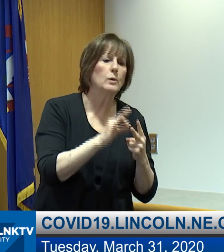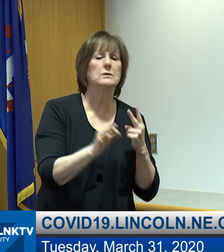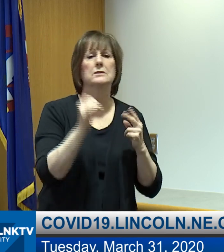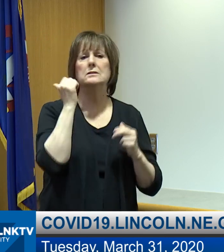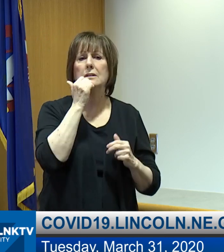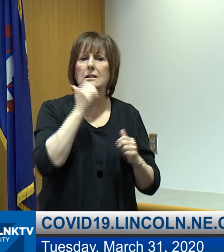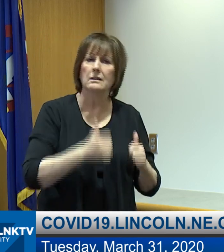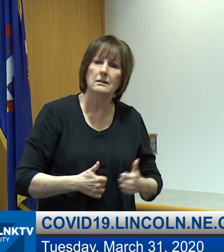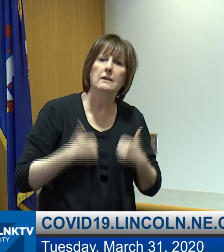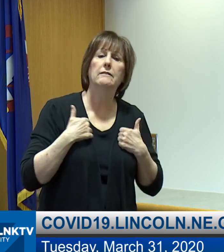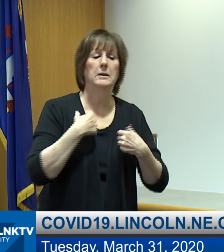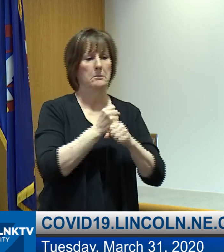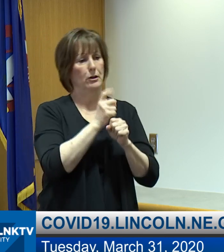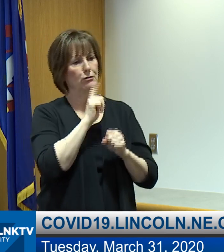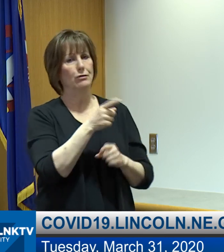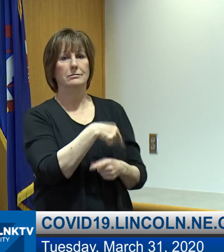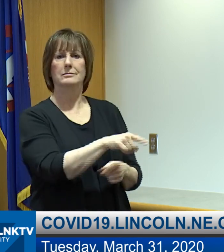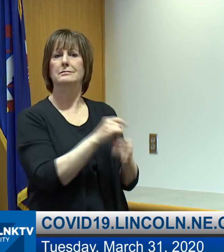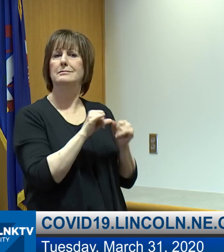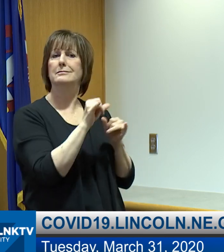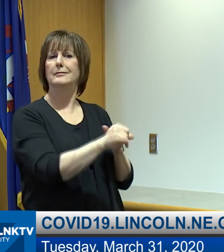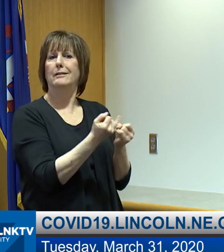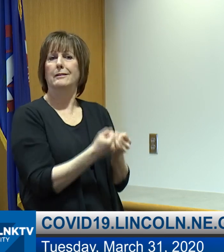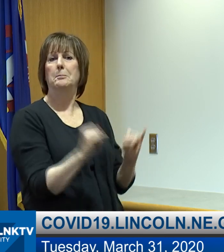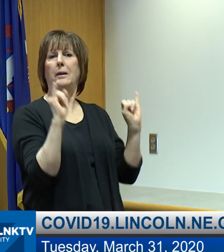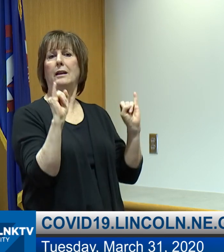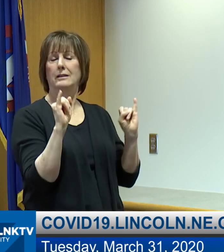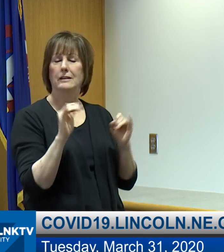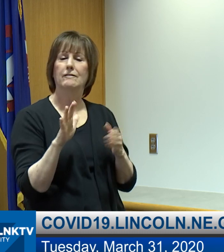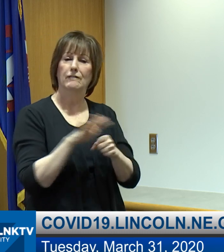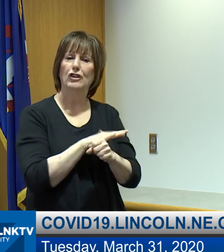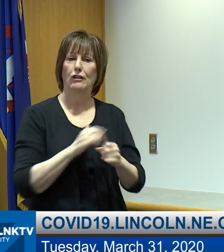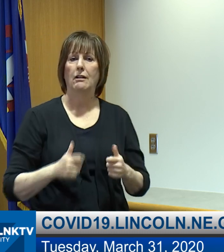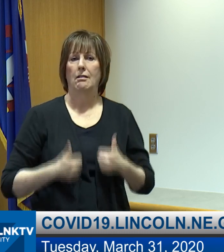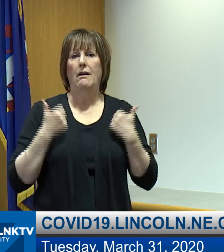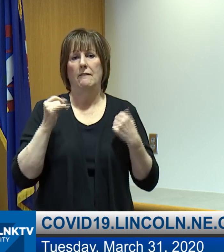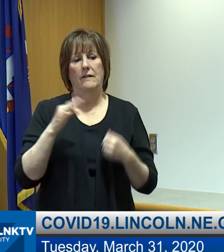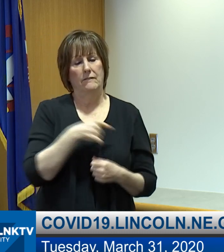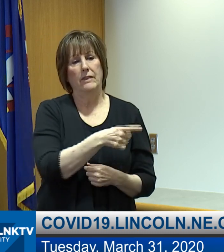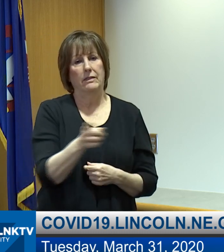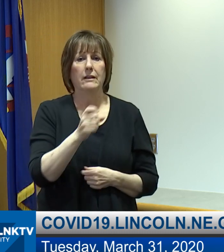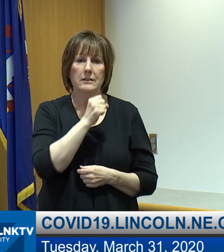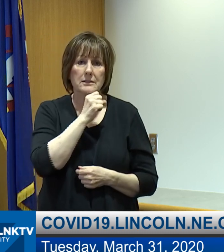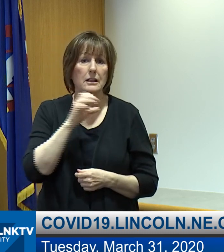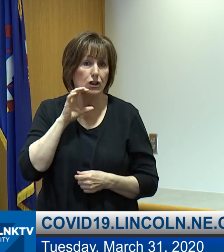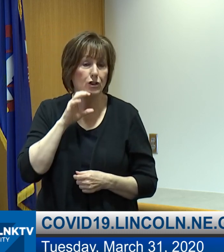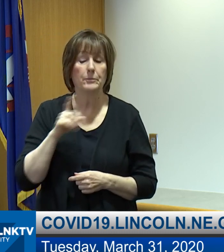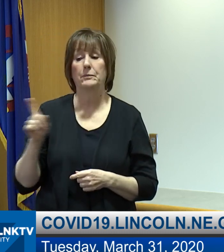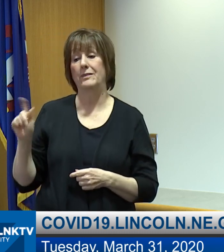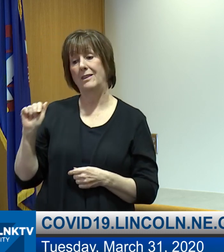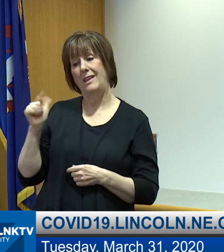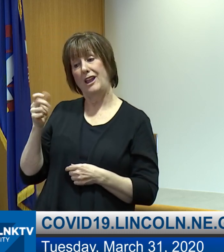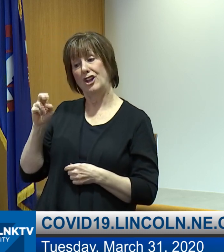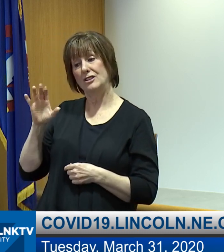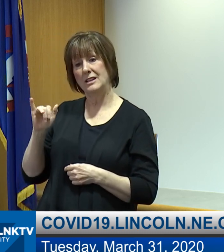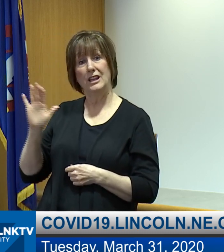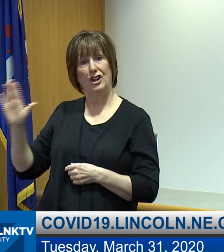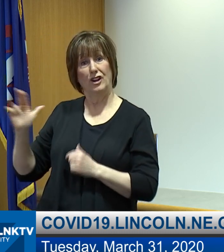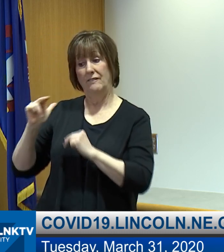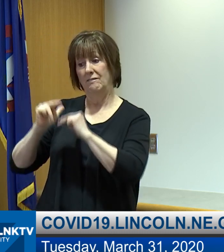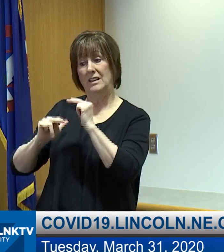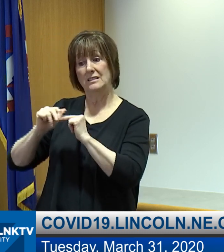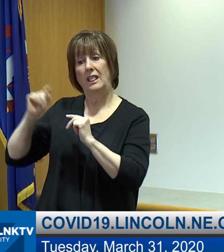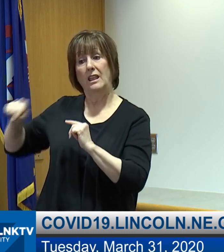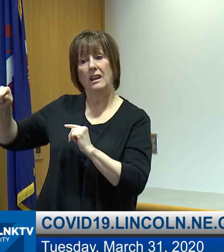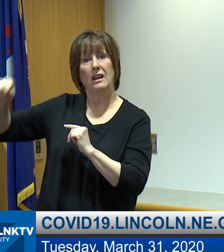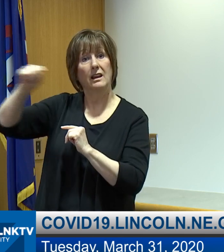to ensure the independence and full life of the people that they serve. And while the agency has closed its facilities